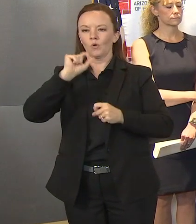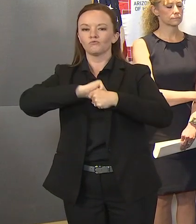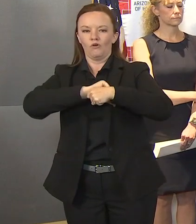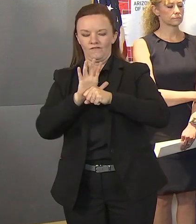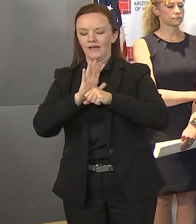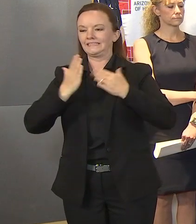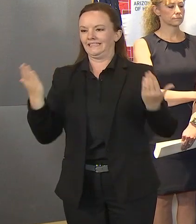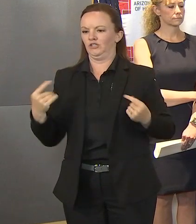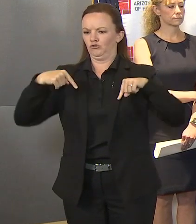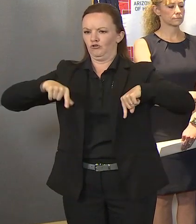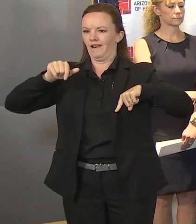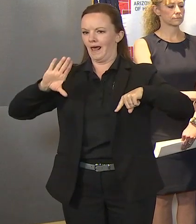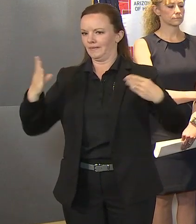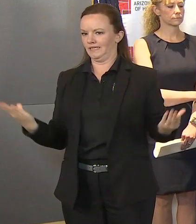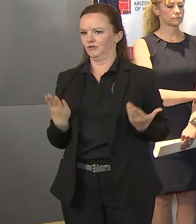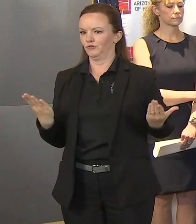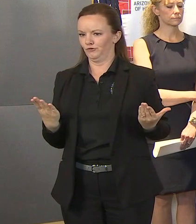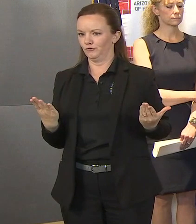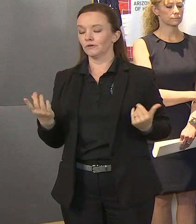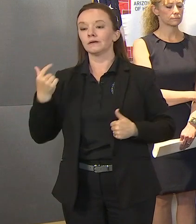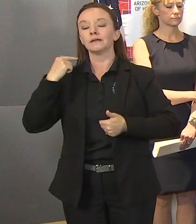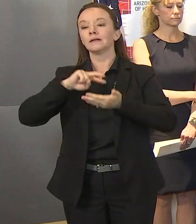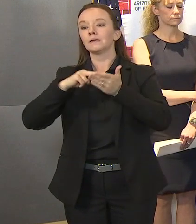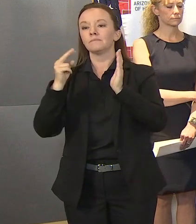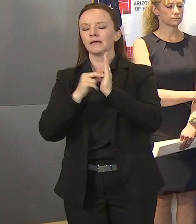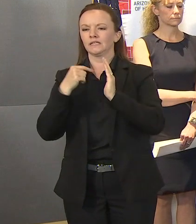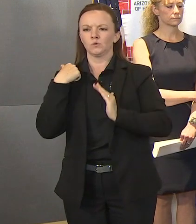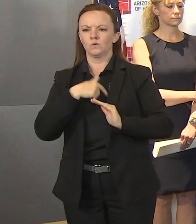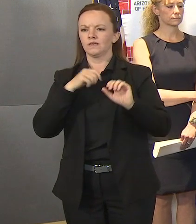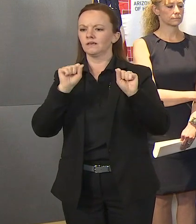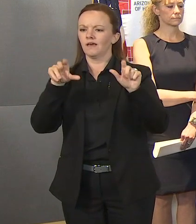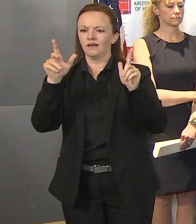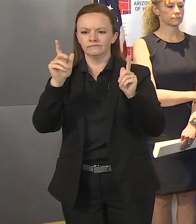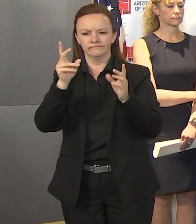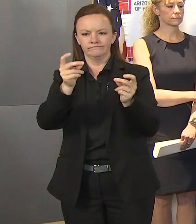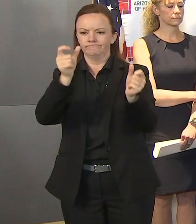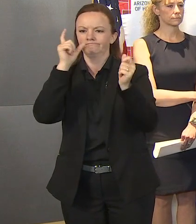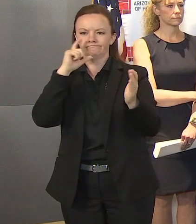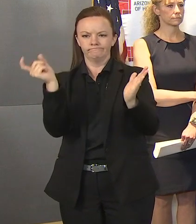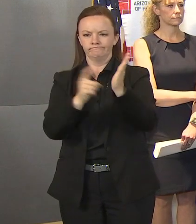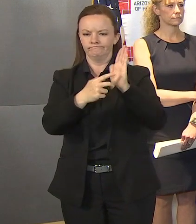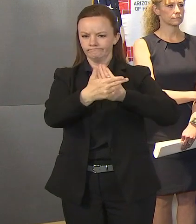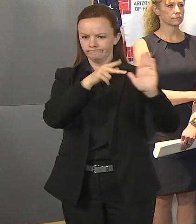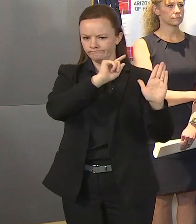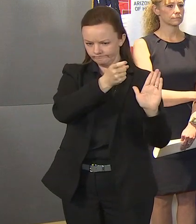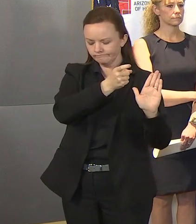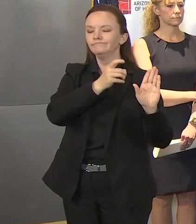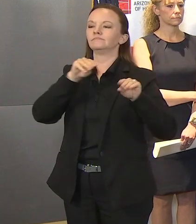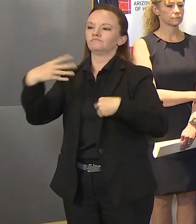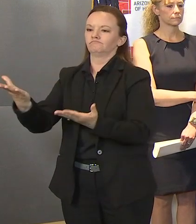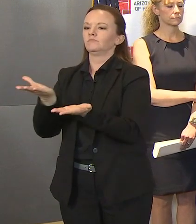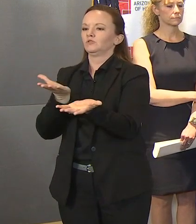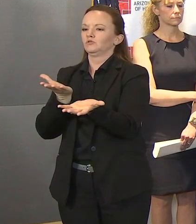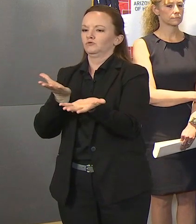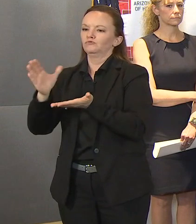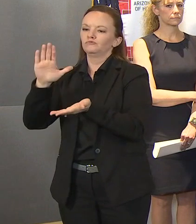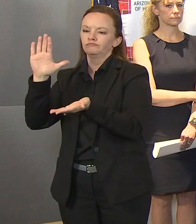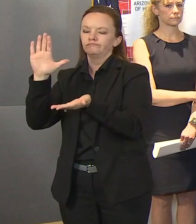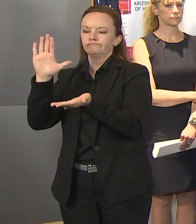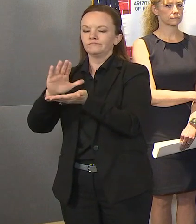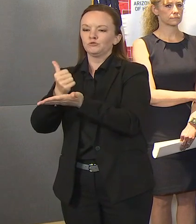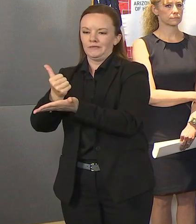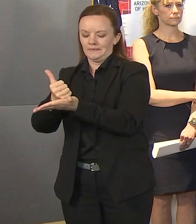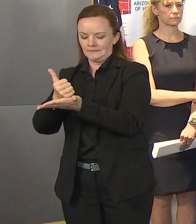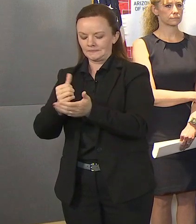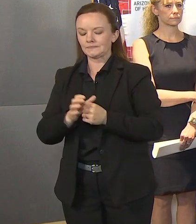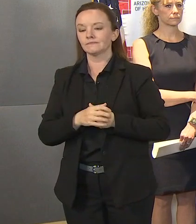us to quickly diagnose and provide treatment. We know that for 80% of people